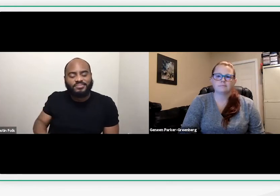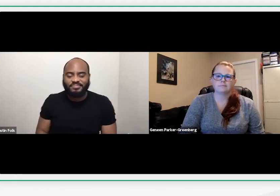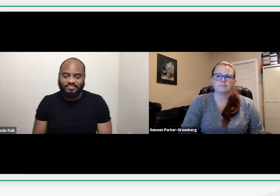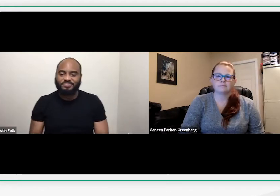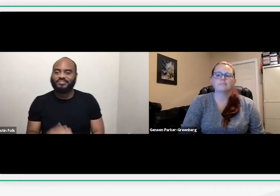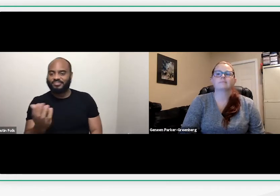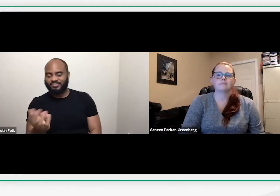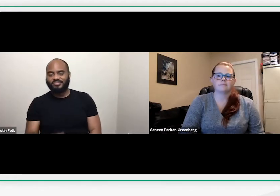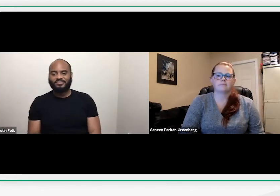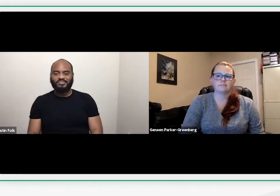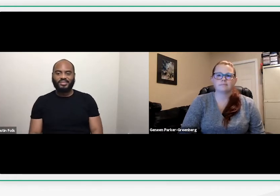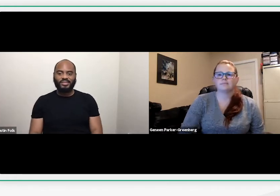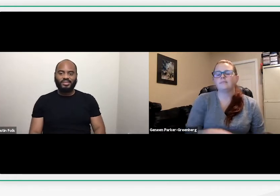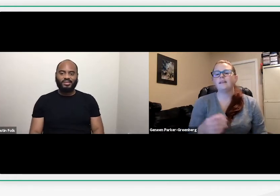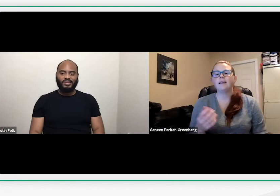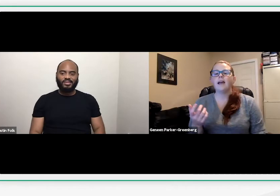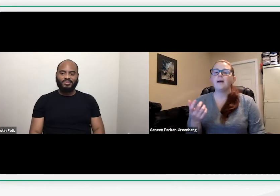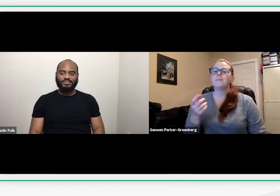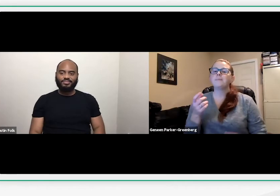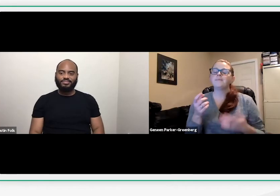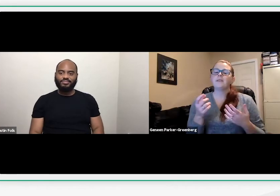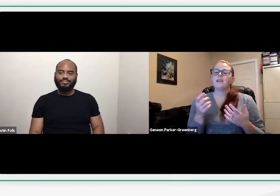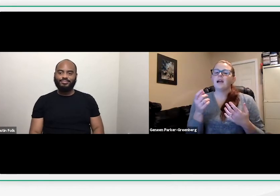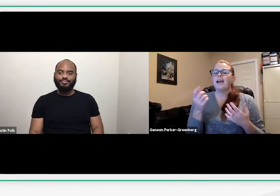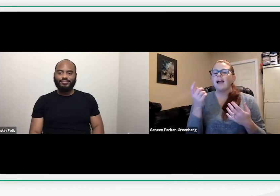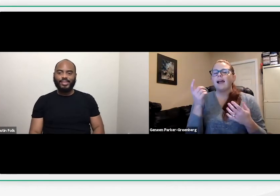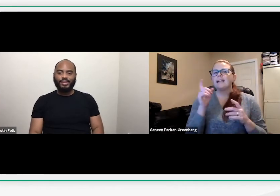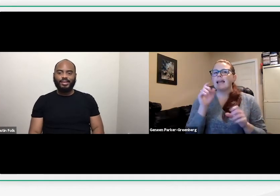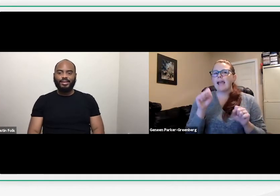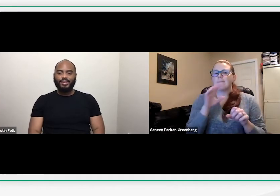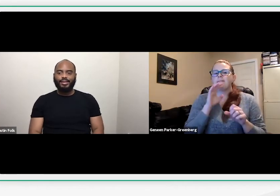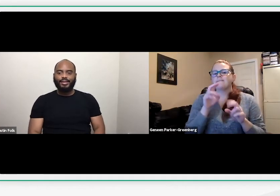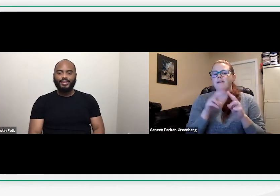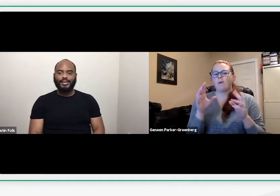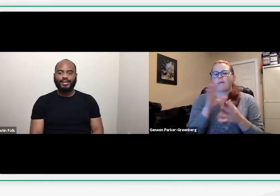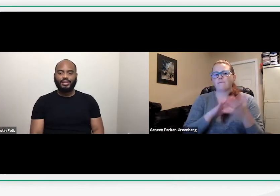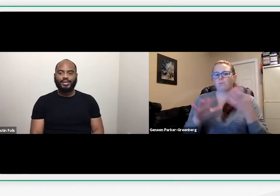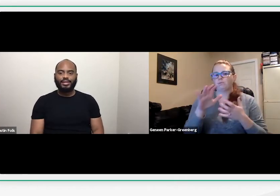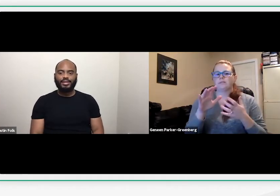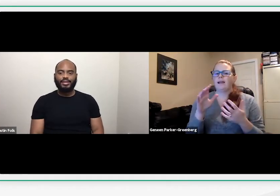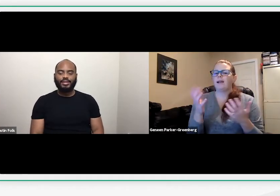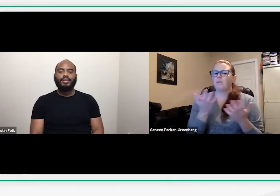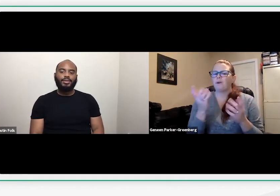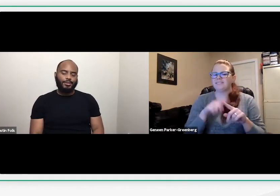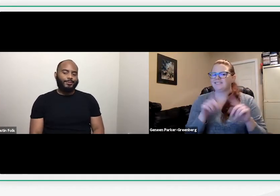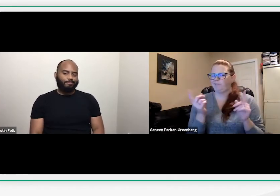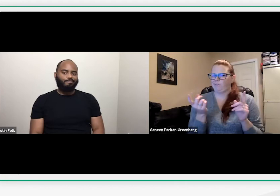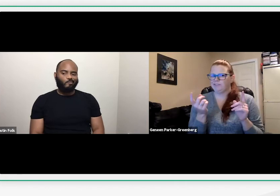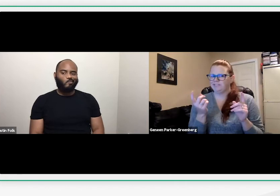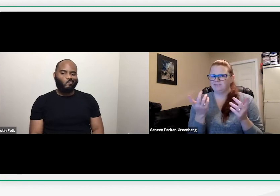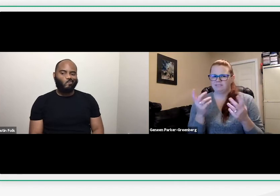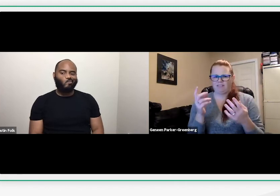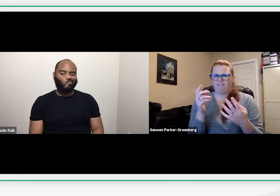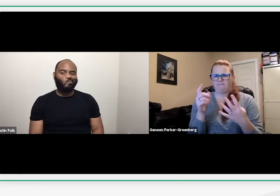Consumer Credit Counseling Agency is the correct response, and that came in with 29%. Janine? Well, this